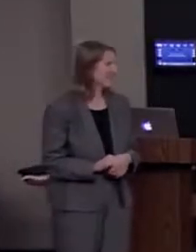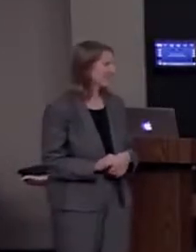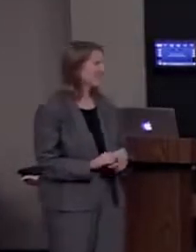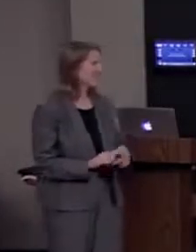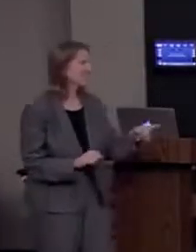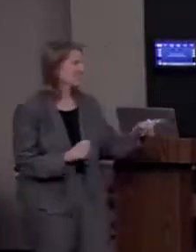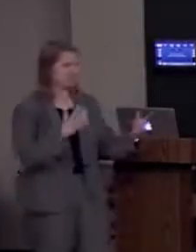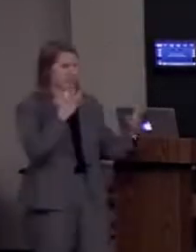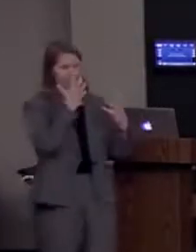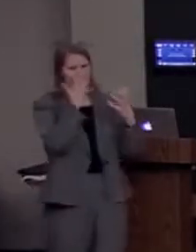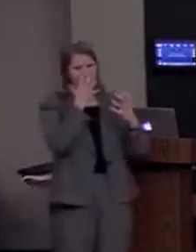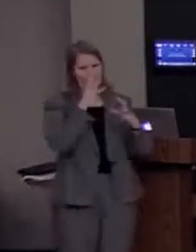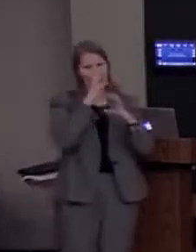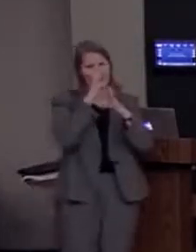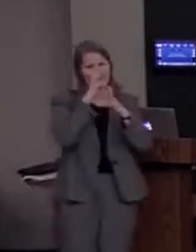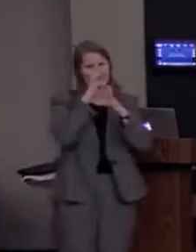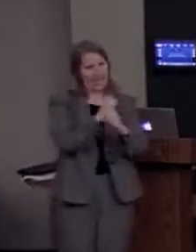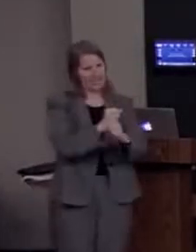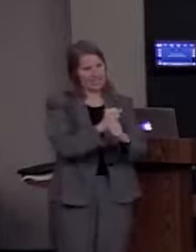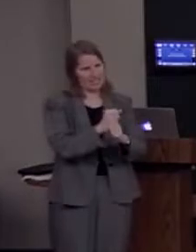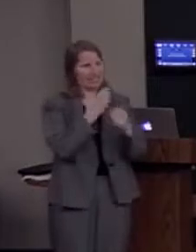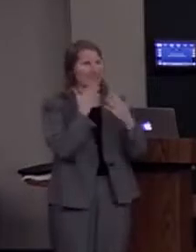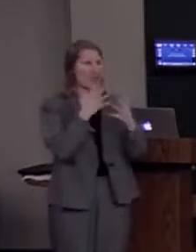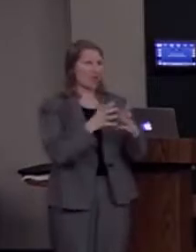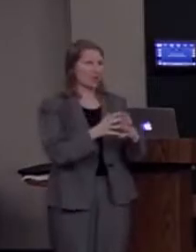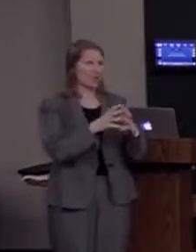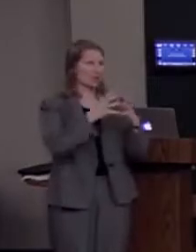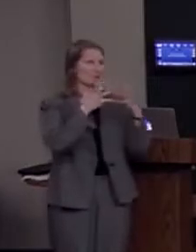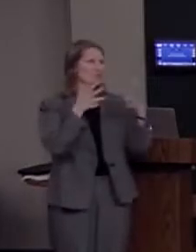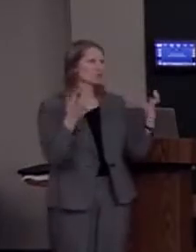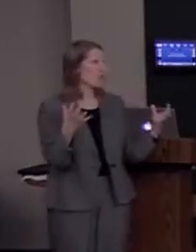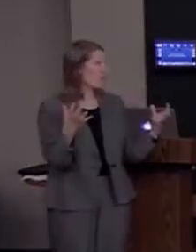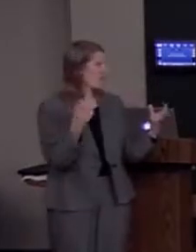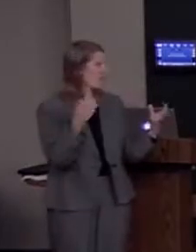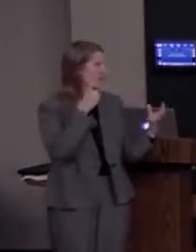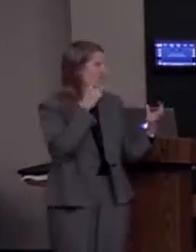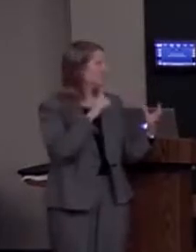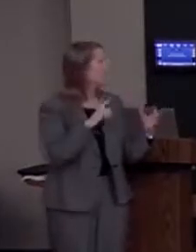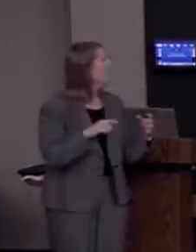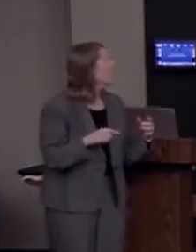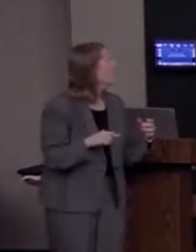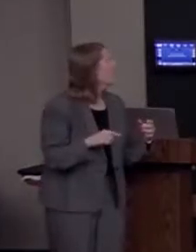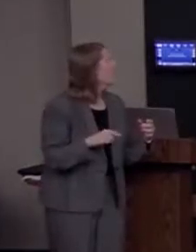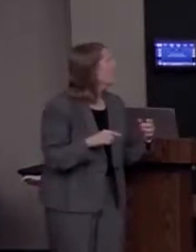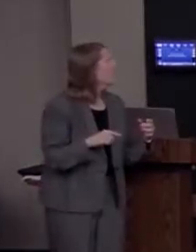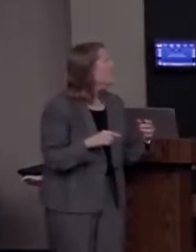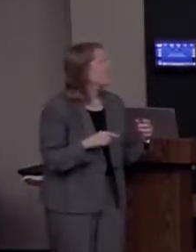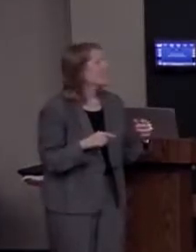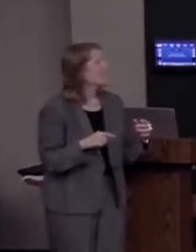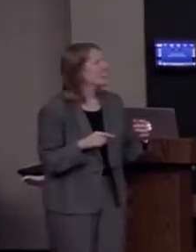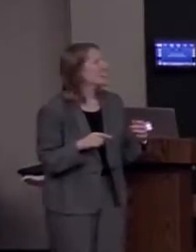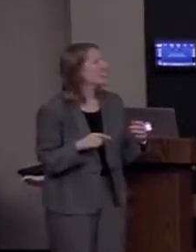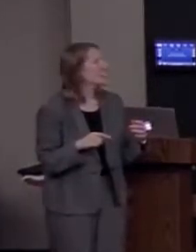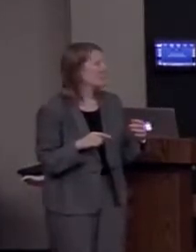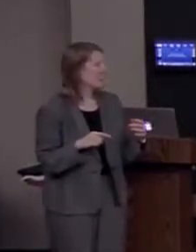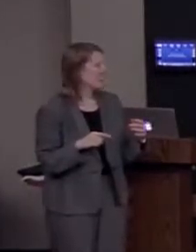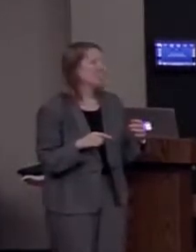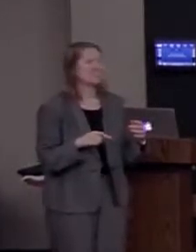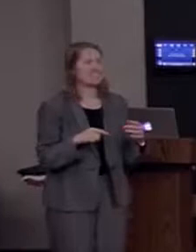That was absolutely fascinating. Thank you so much for the wonderful lecture.